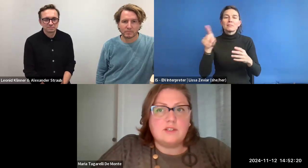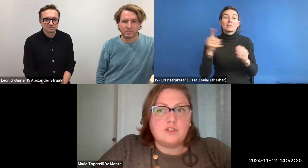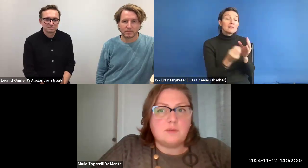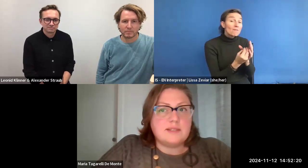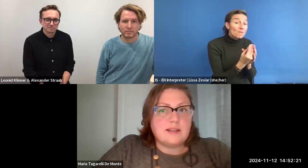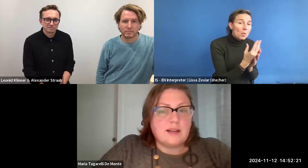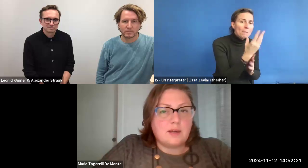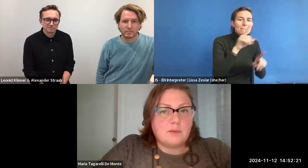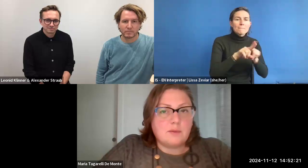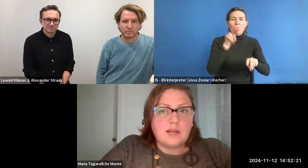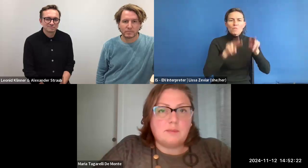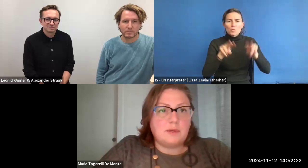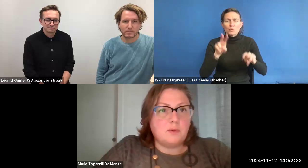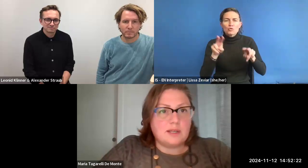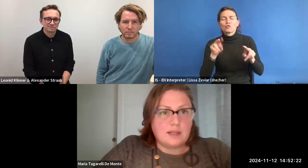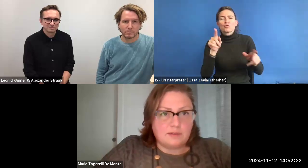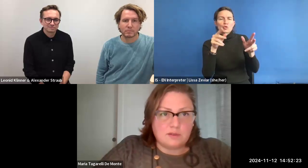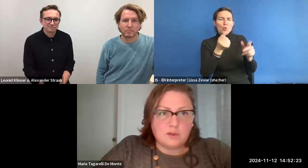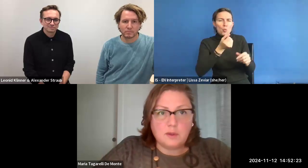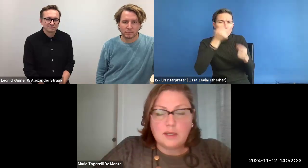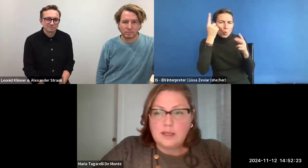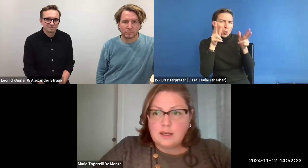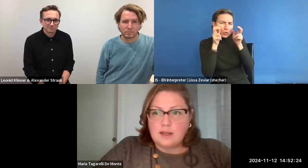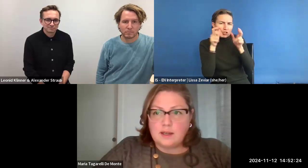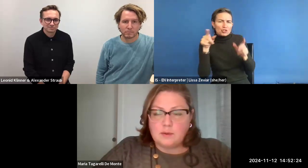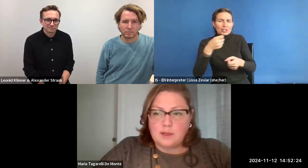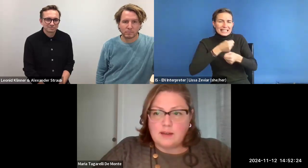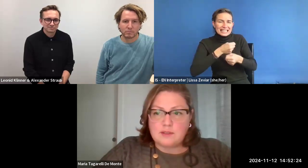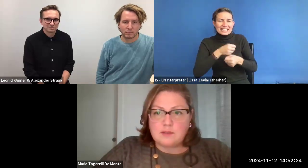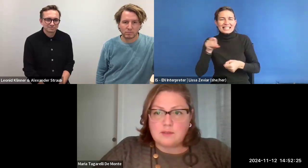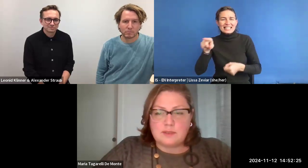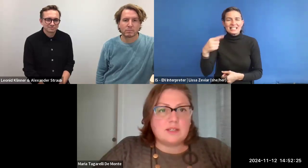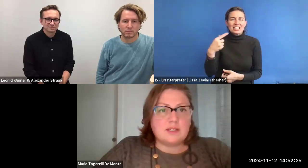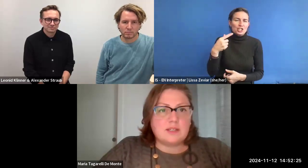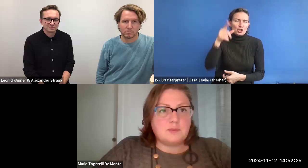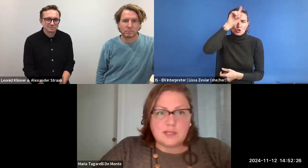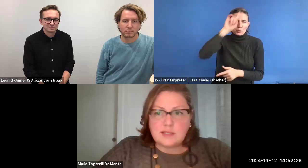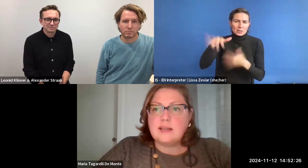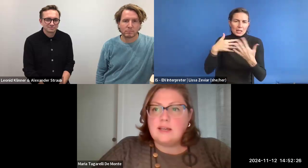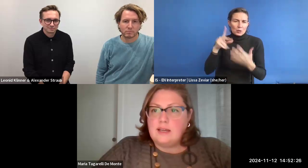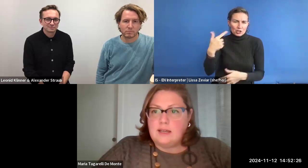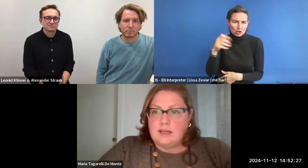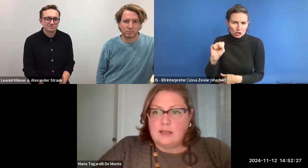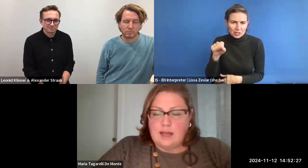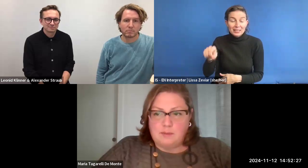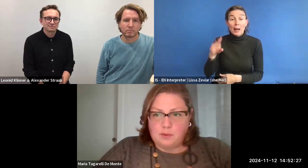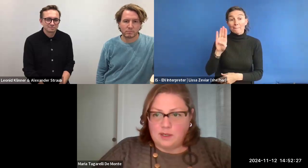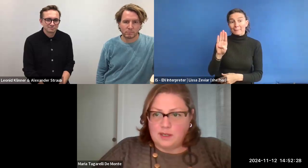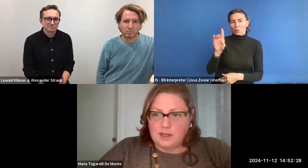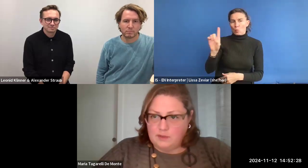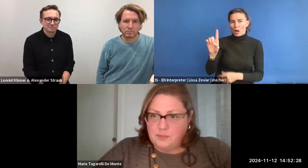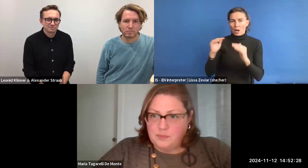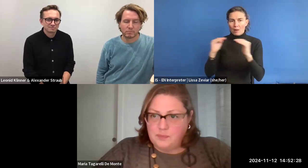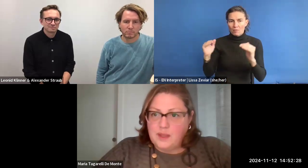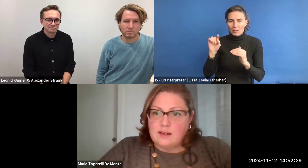comprehension tasks in German Sign Language at the B1 level. So we have a specific experience at